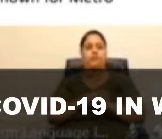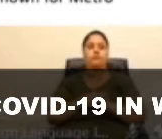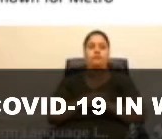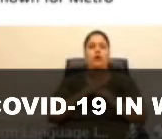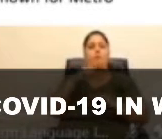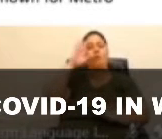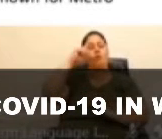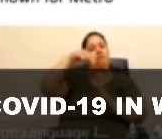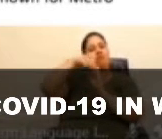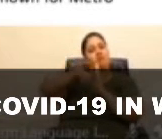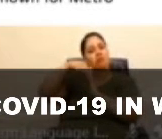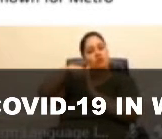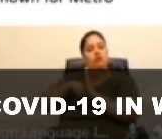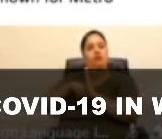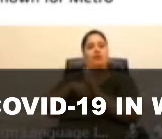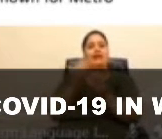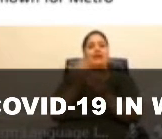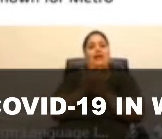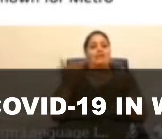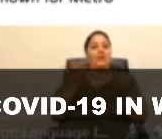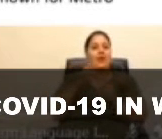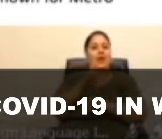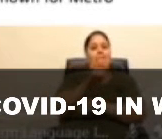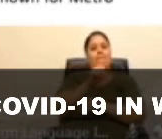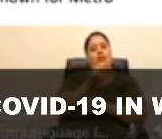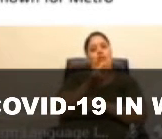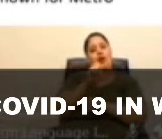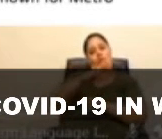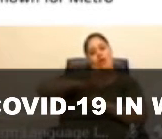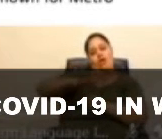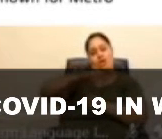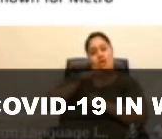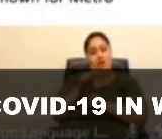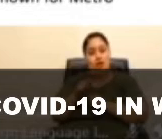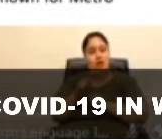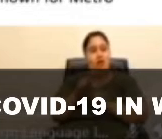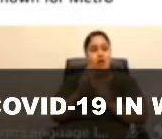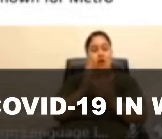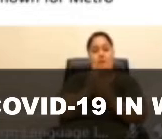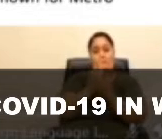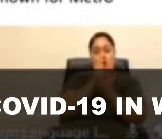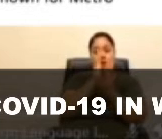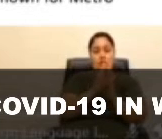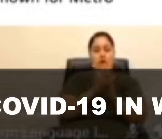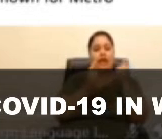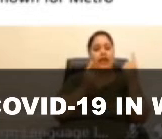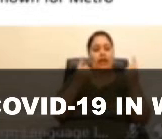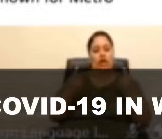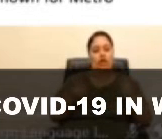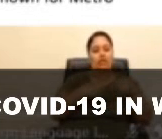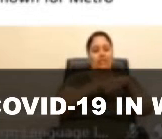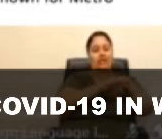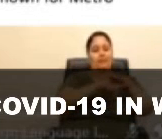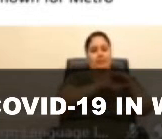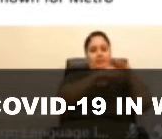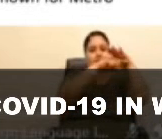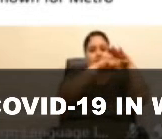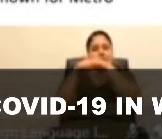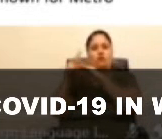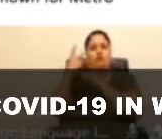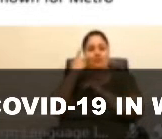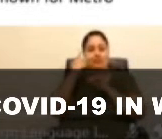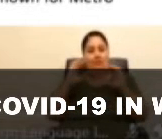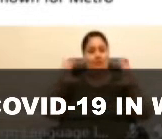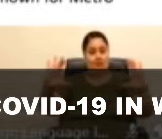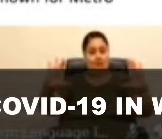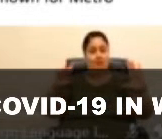the cases in the metro as a whole in the middle, and then for each of the different sub-districts. And really you can see that